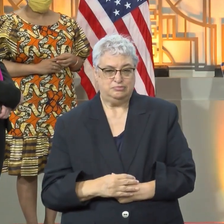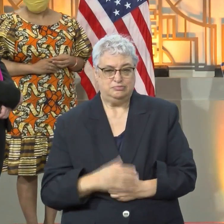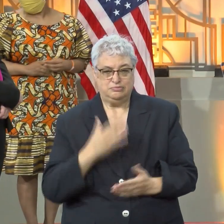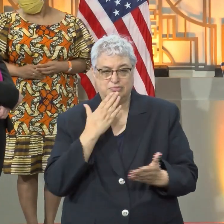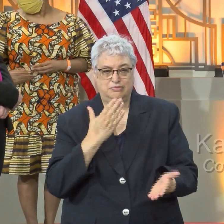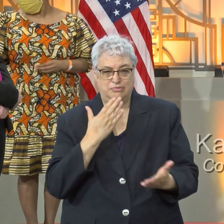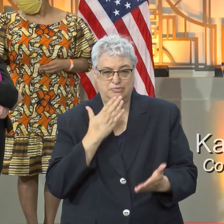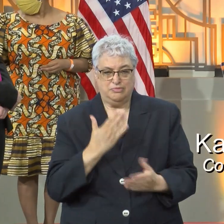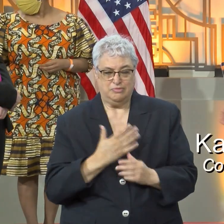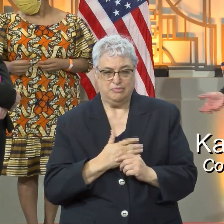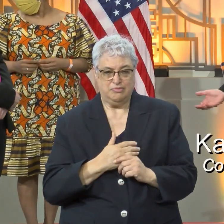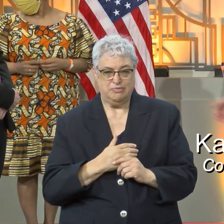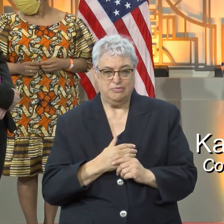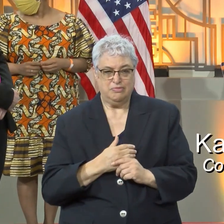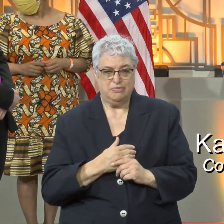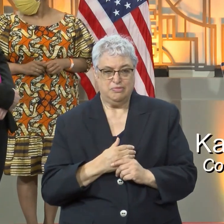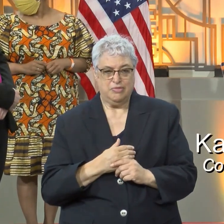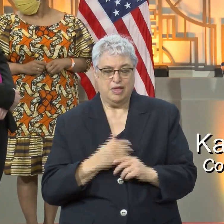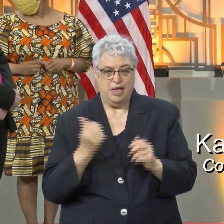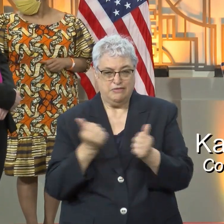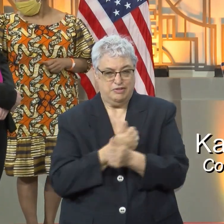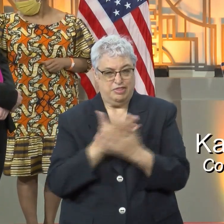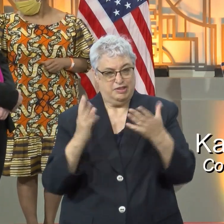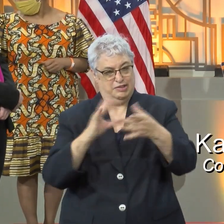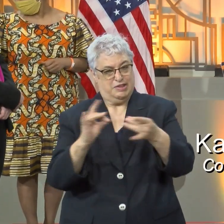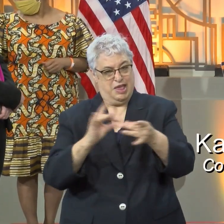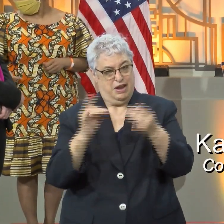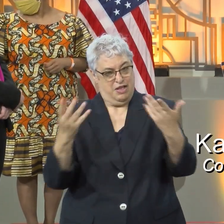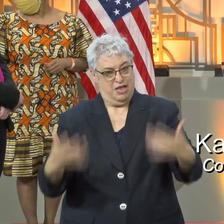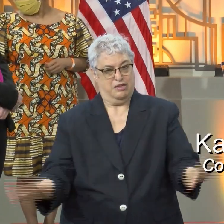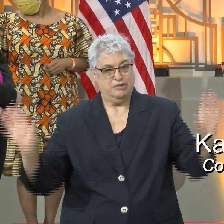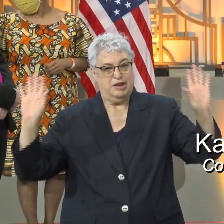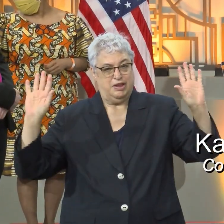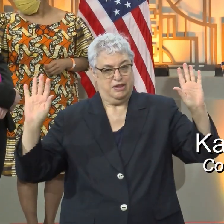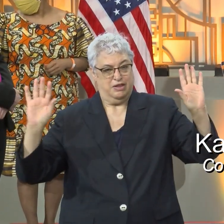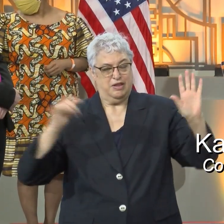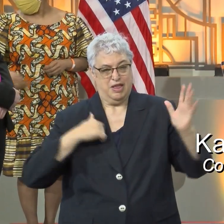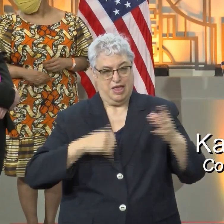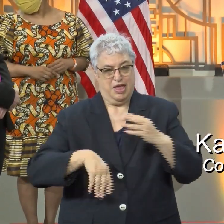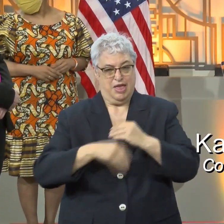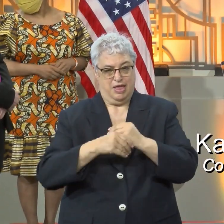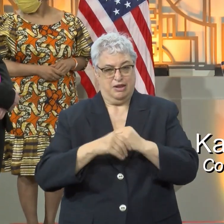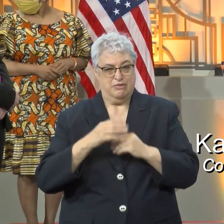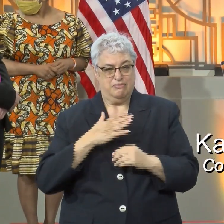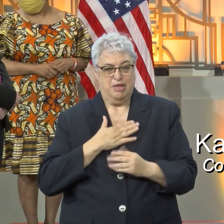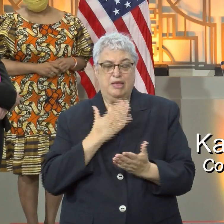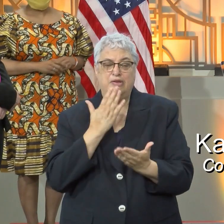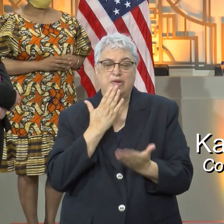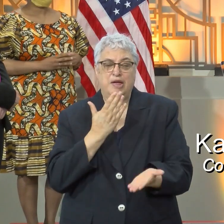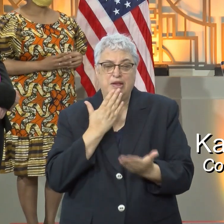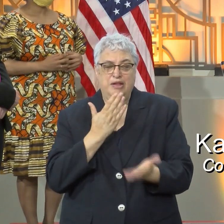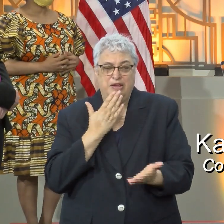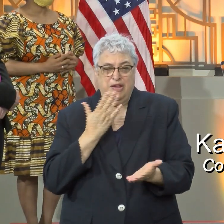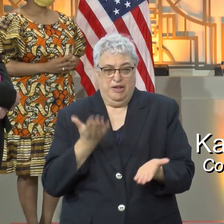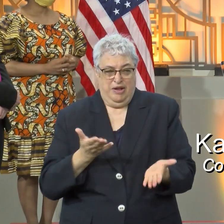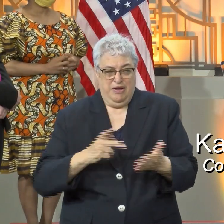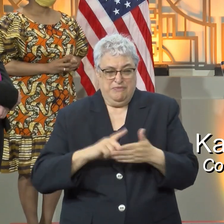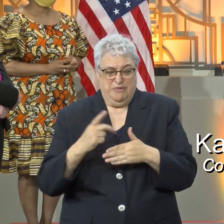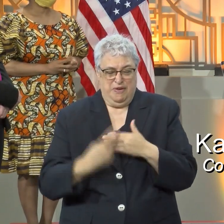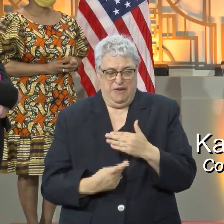Thank you, Mayor. I think most of everything that needed to be said has been said, and I just wanted to add my gratitude to this